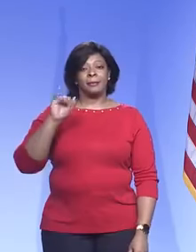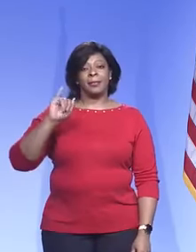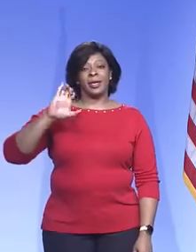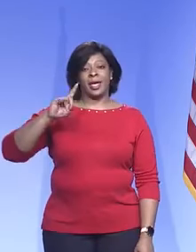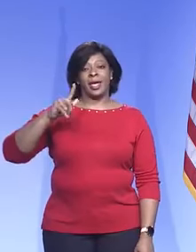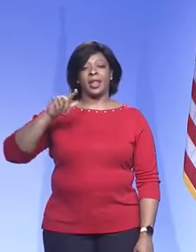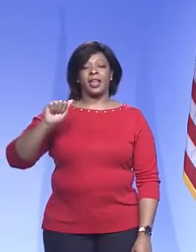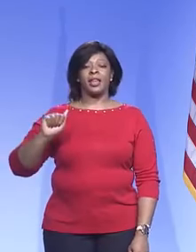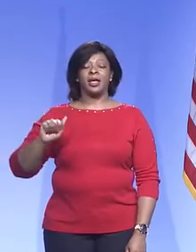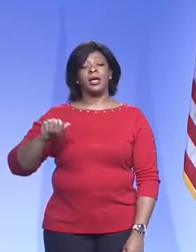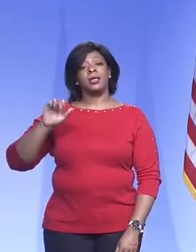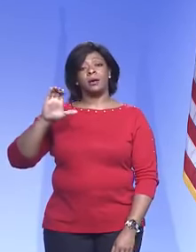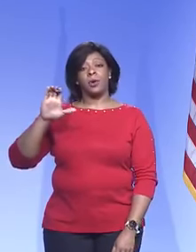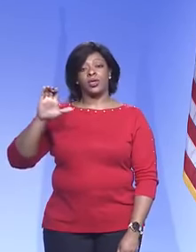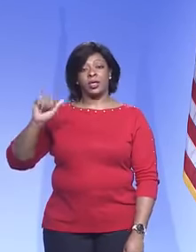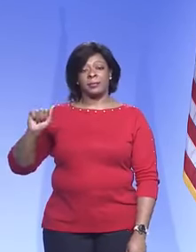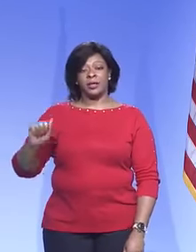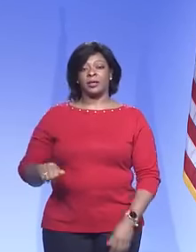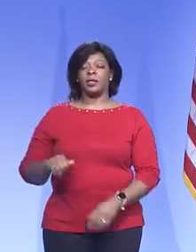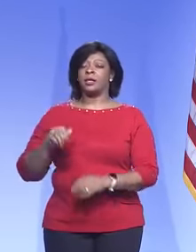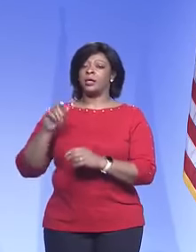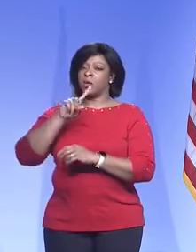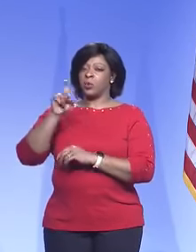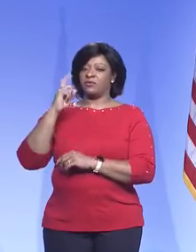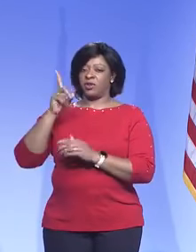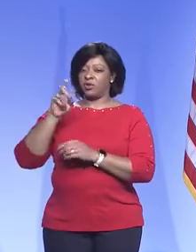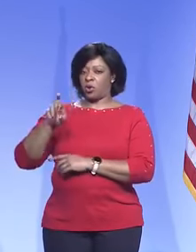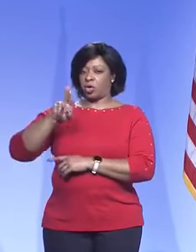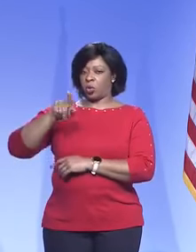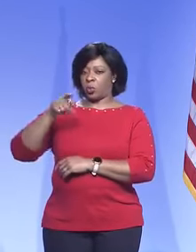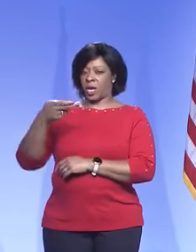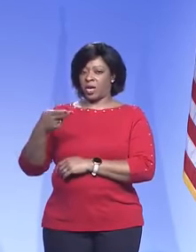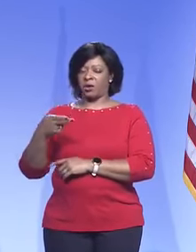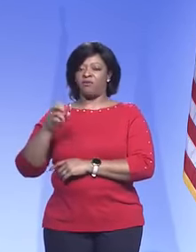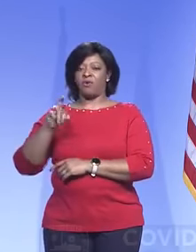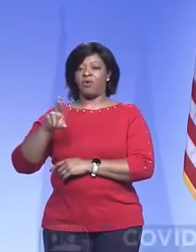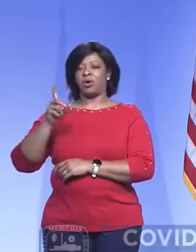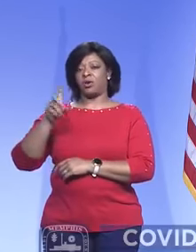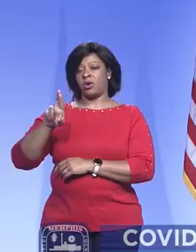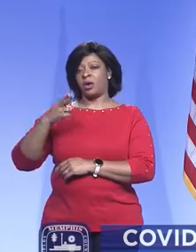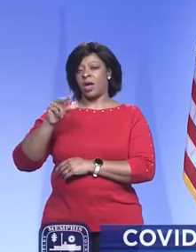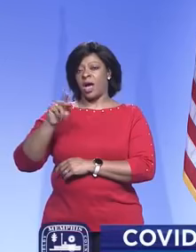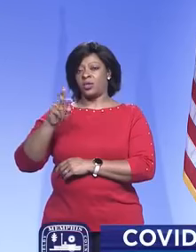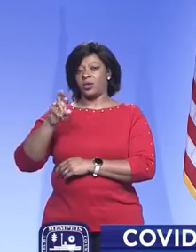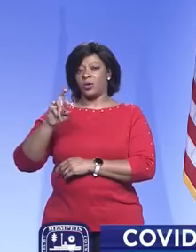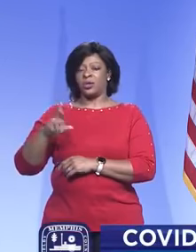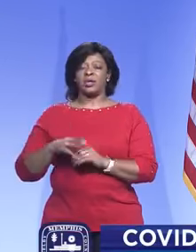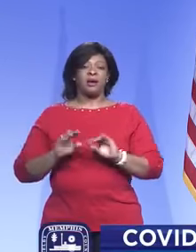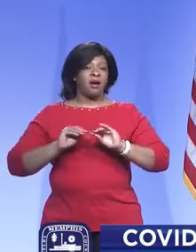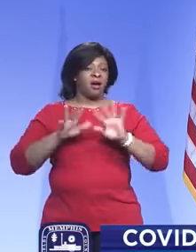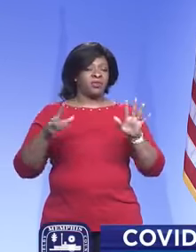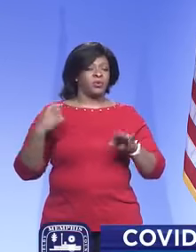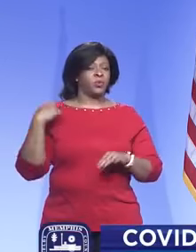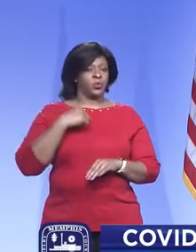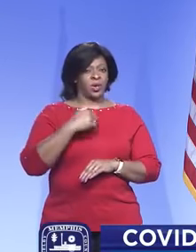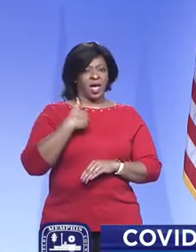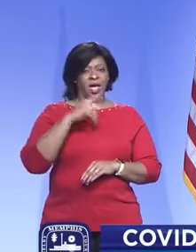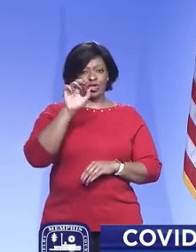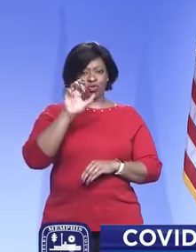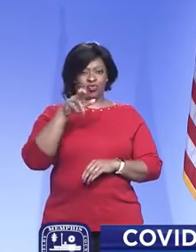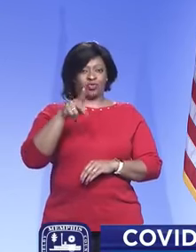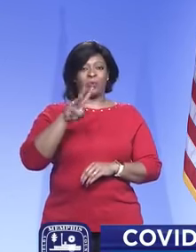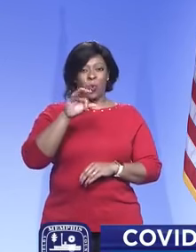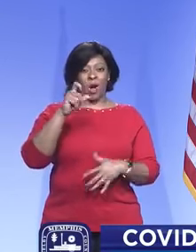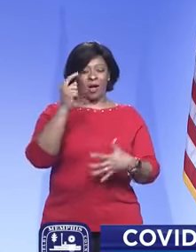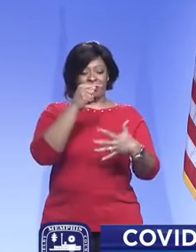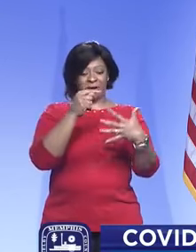Good afternoon. My question is for either Dr. Randolph or Dr. Haushalter. Obviously, we have tripped one of our trip